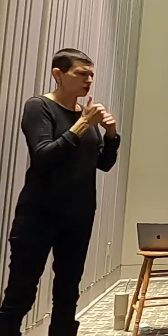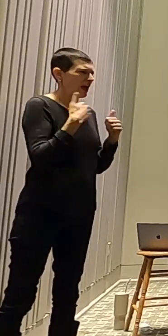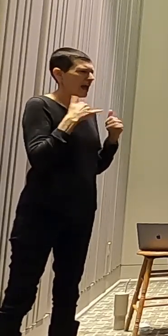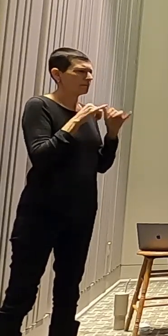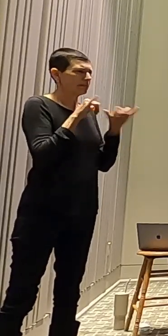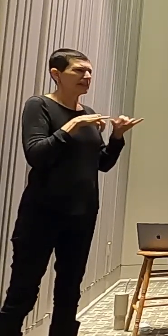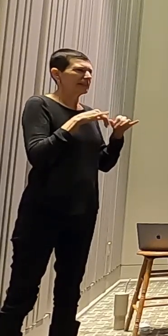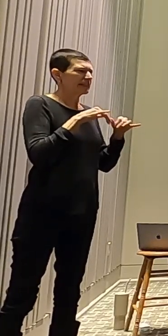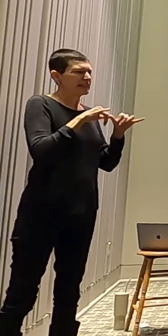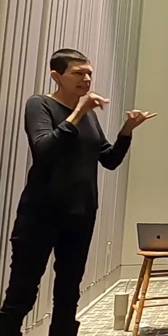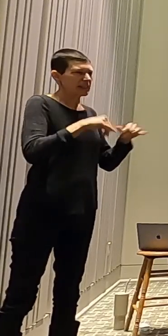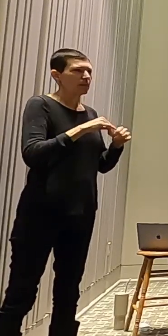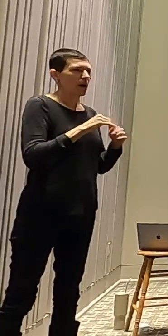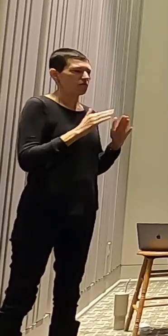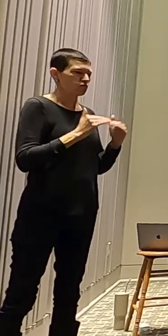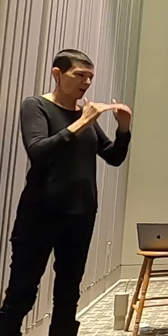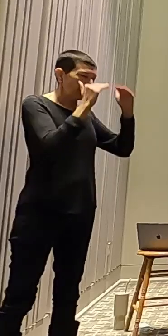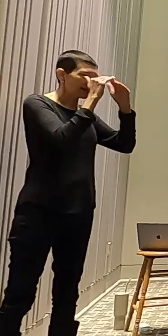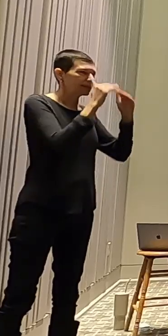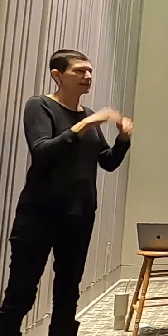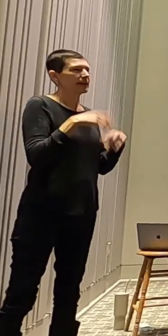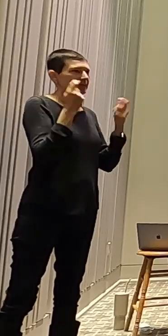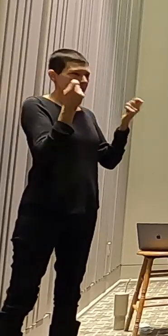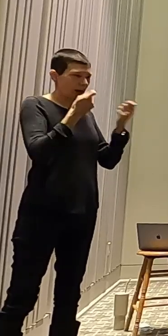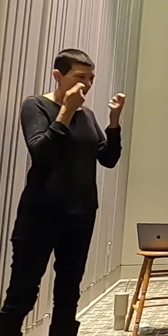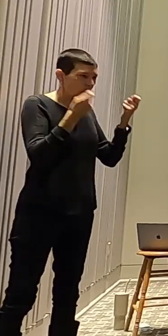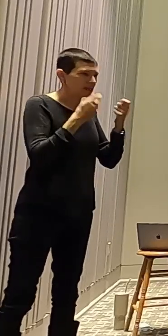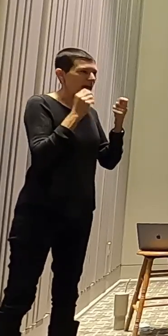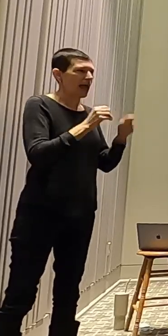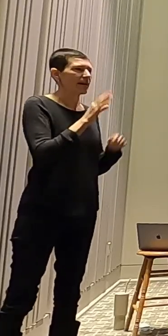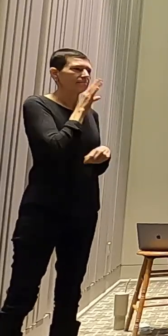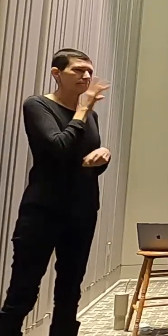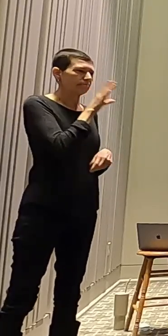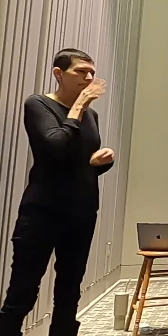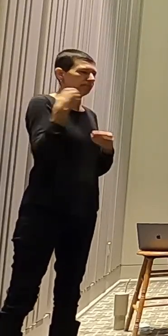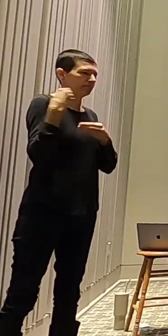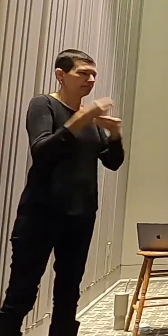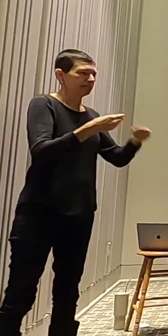systems of ranks, potlatch ceremonies, and oral traditions.